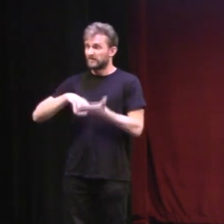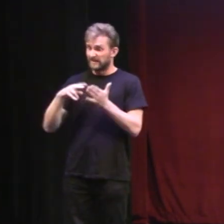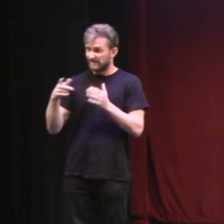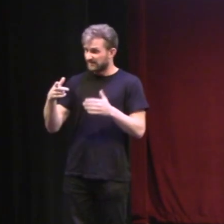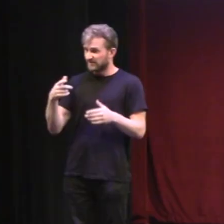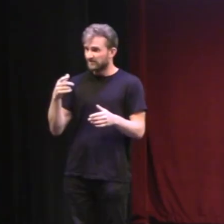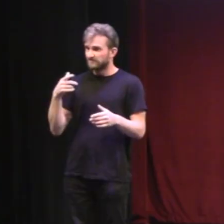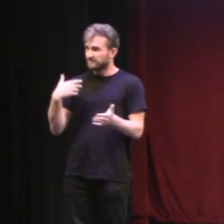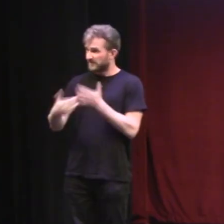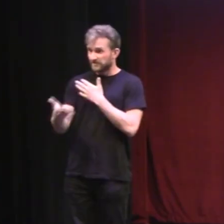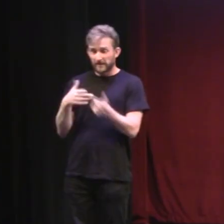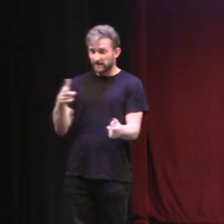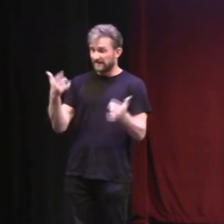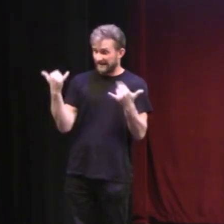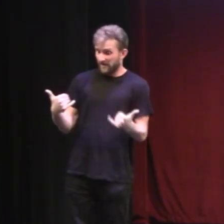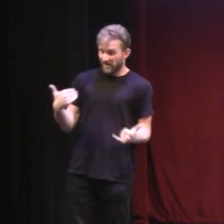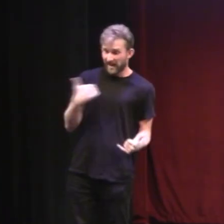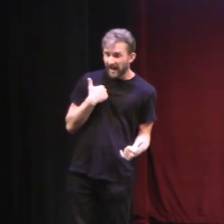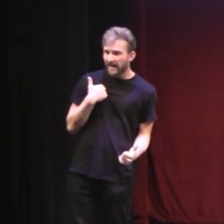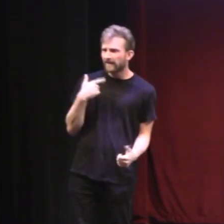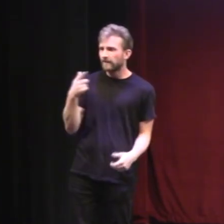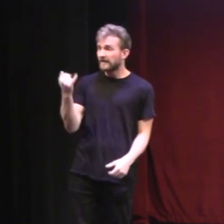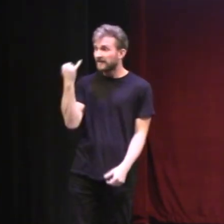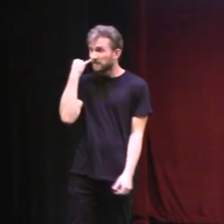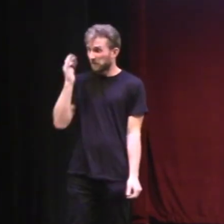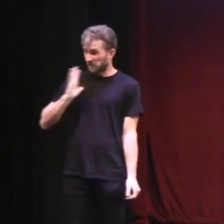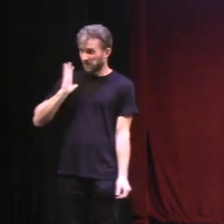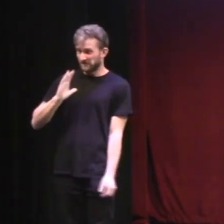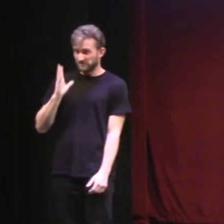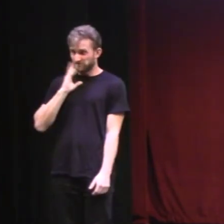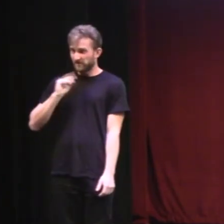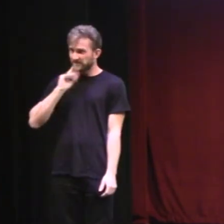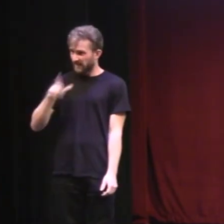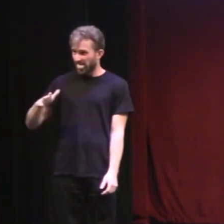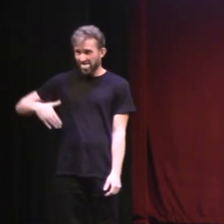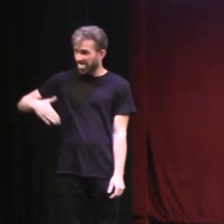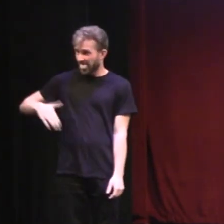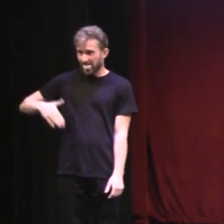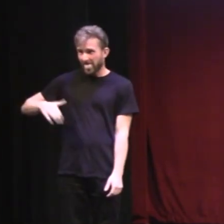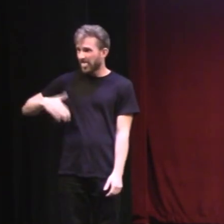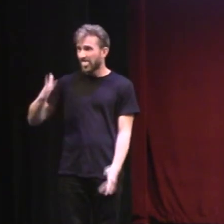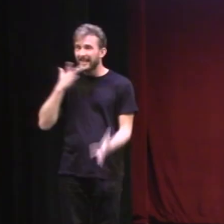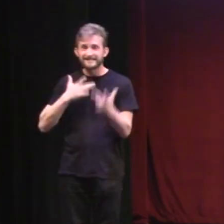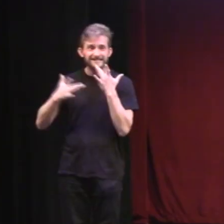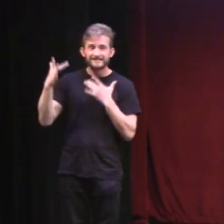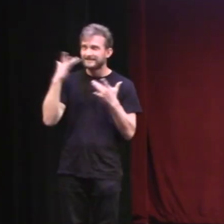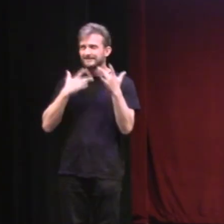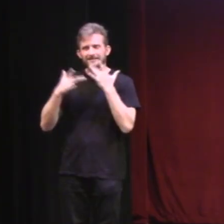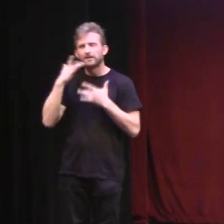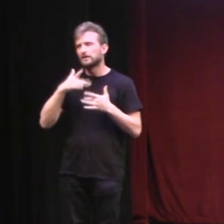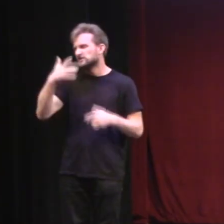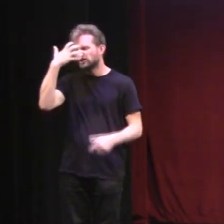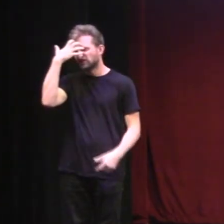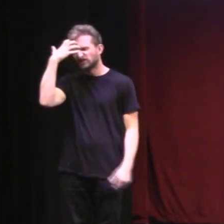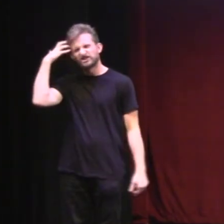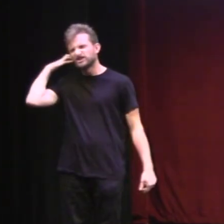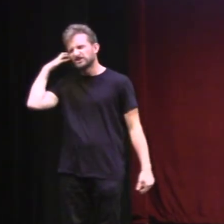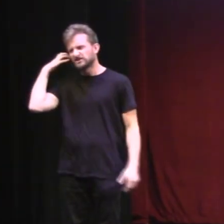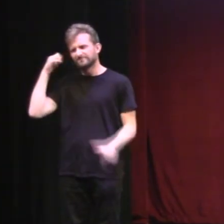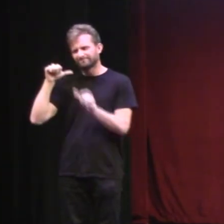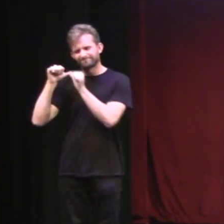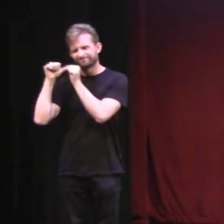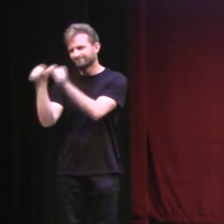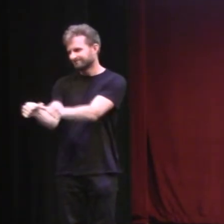safer situation. So it's a matter of making her feel safe and figuring out